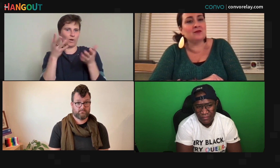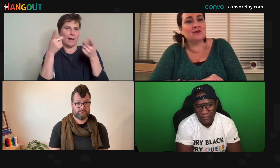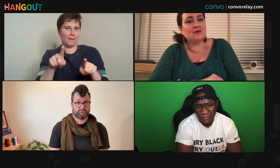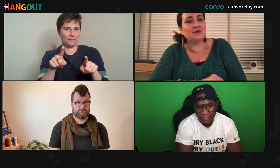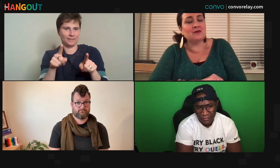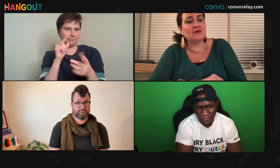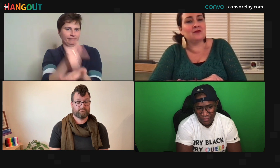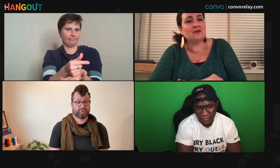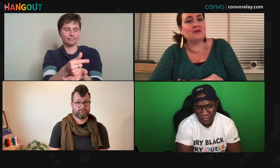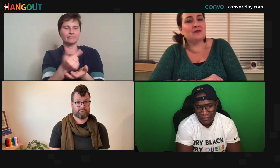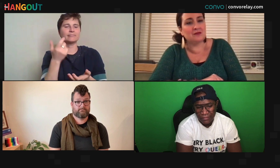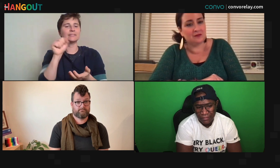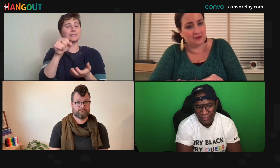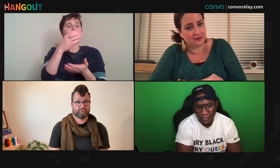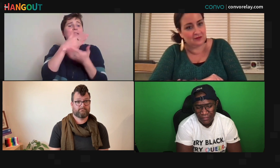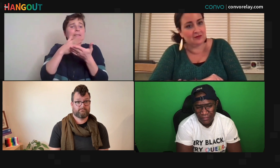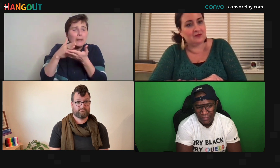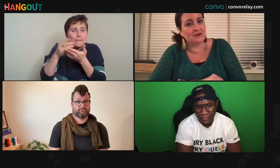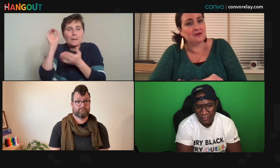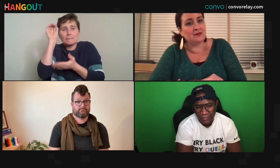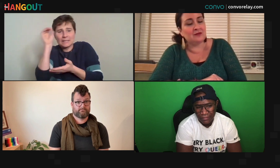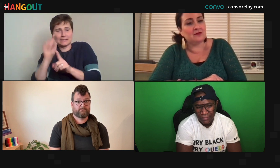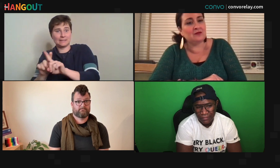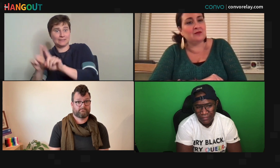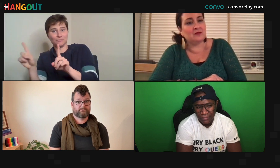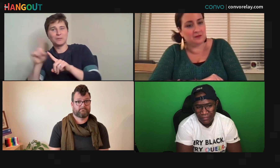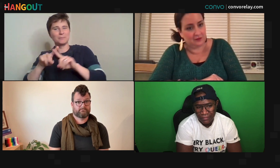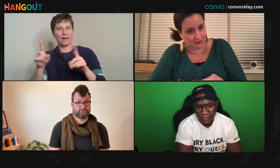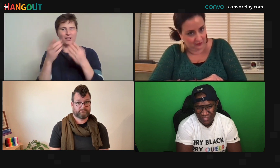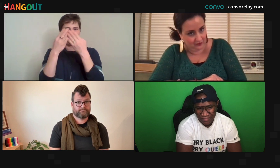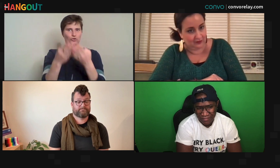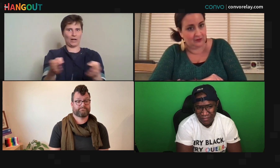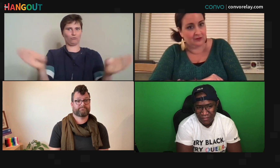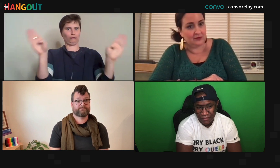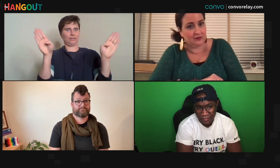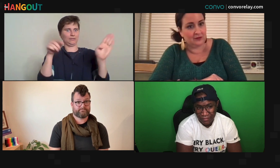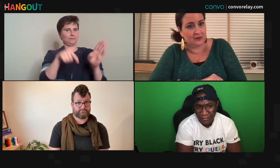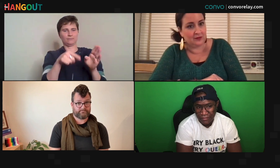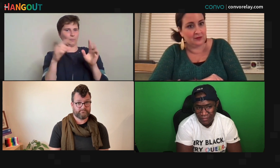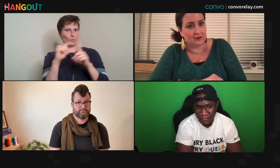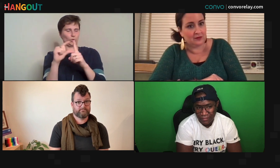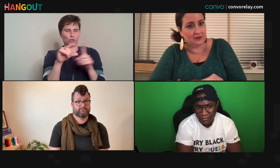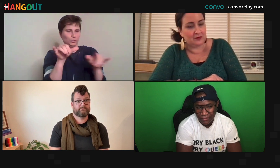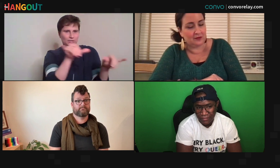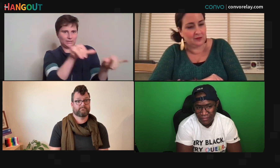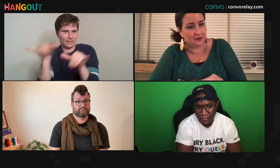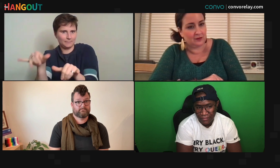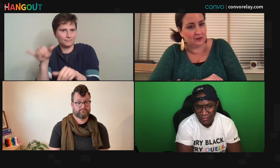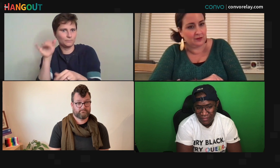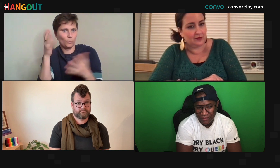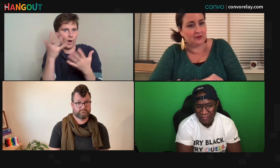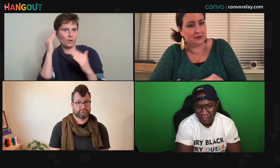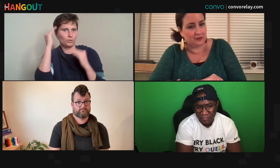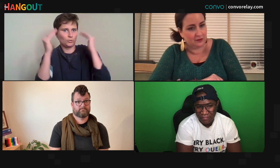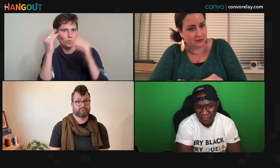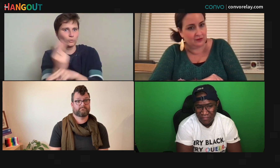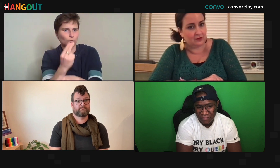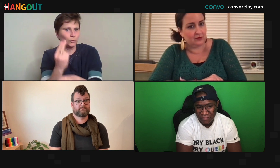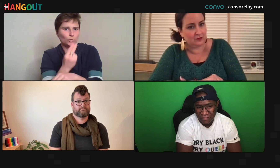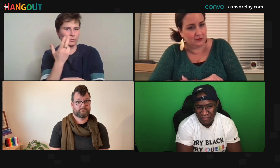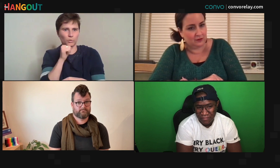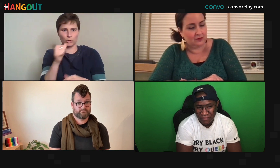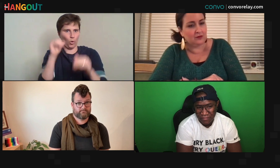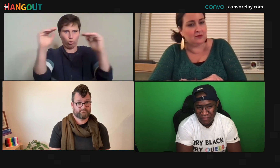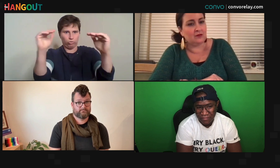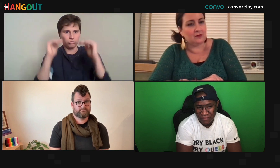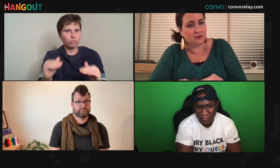book and publishing it. I know there's going to be critique on the book. And there were some differing opinions, but in general, the word is